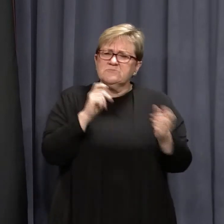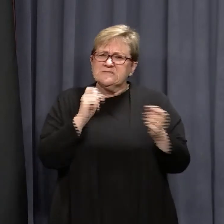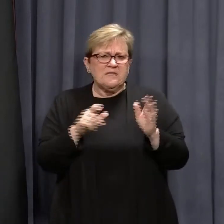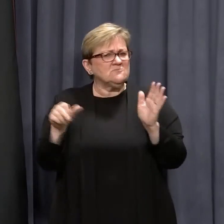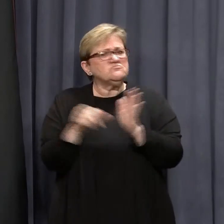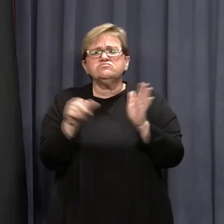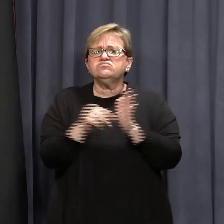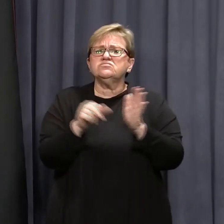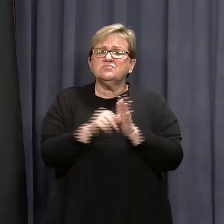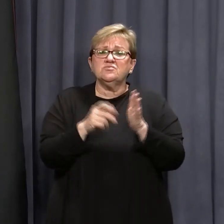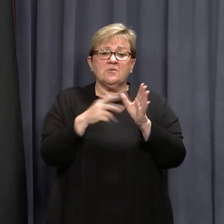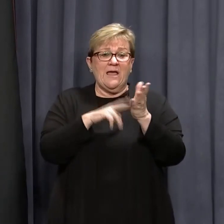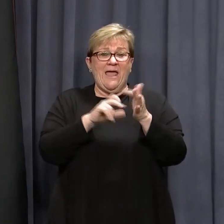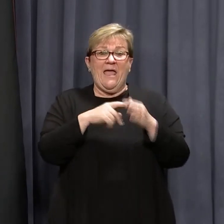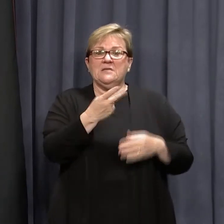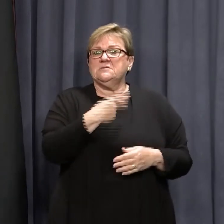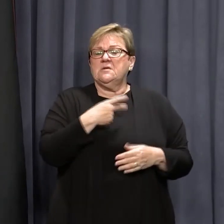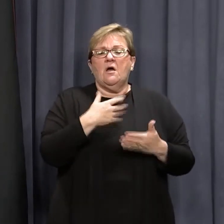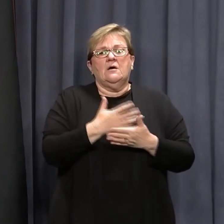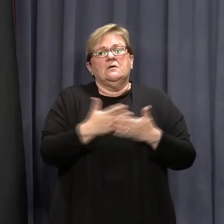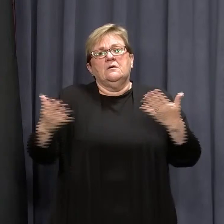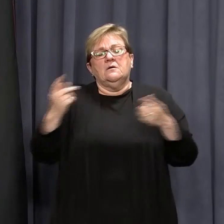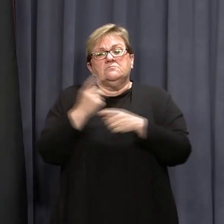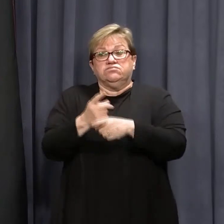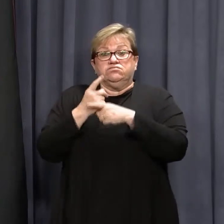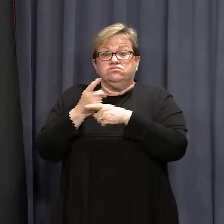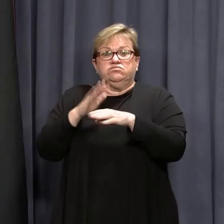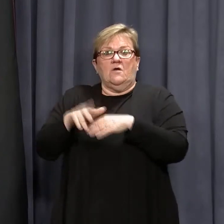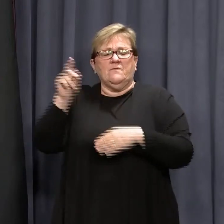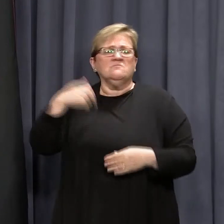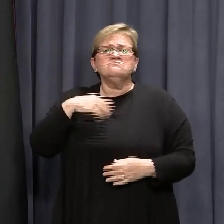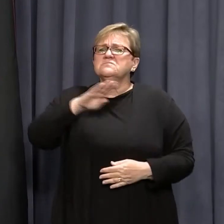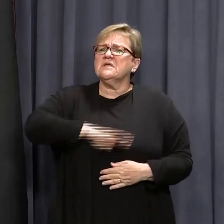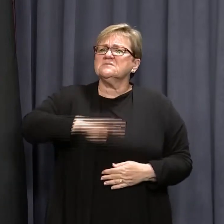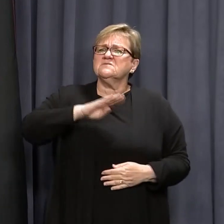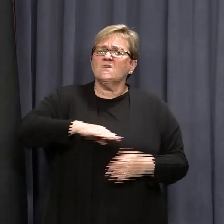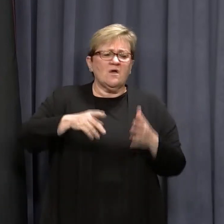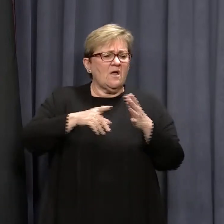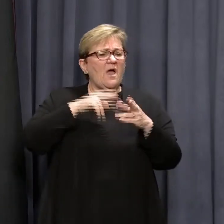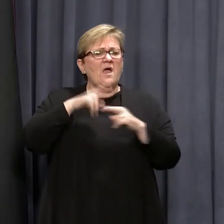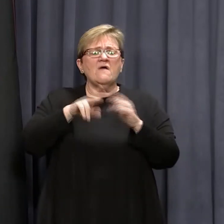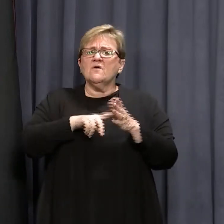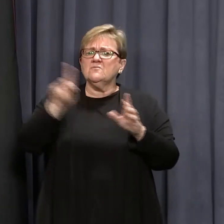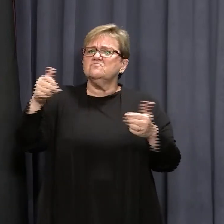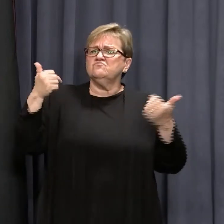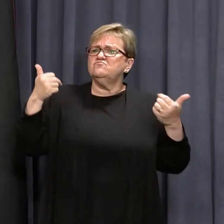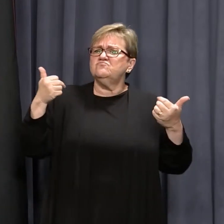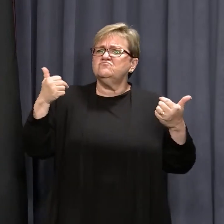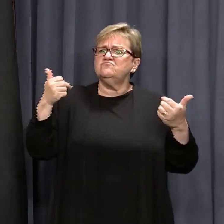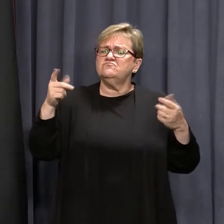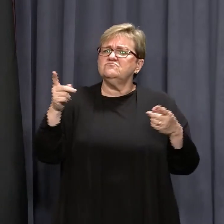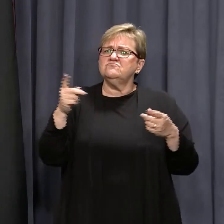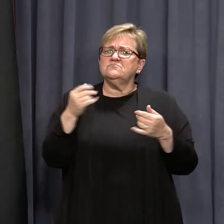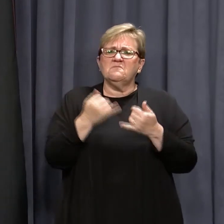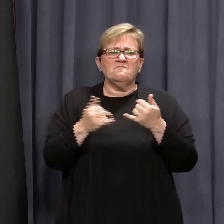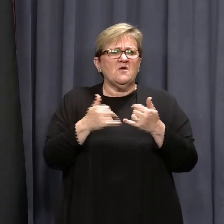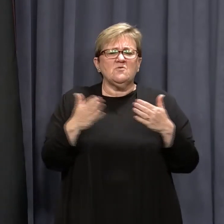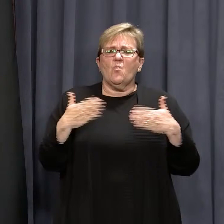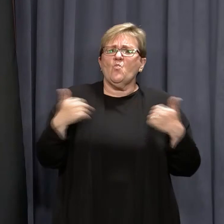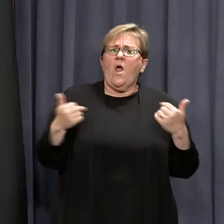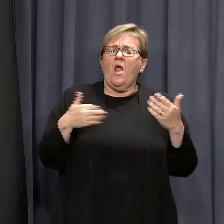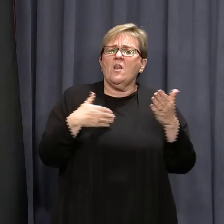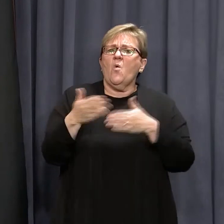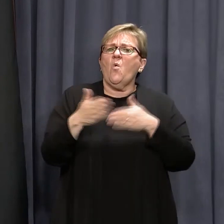and certainly Andy and I have had long discussions with them, and we're satisfied that they run a pretty well